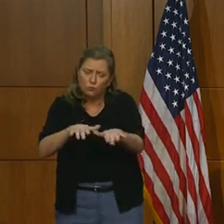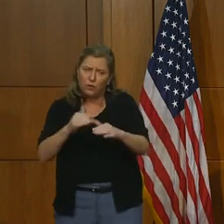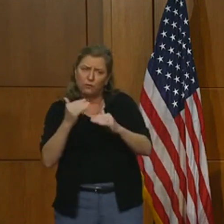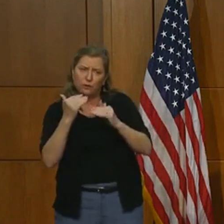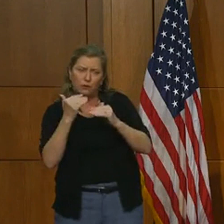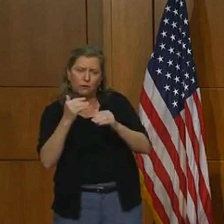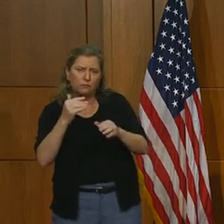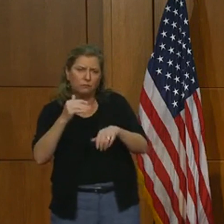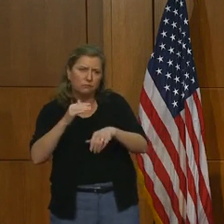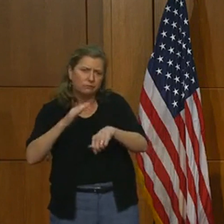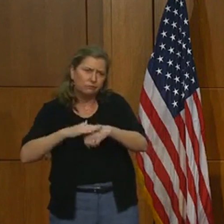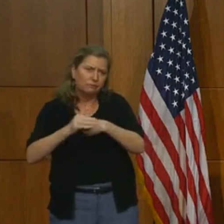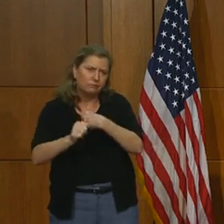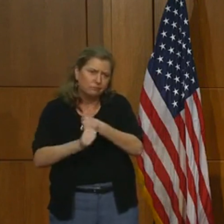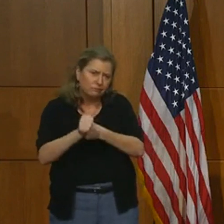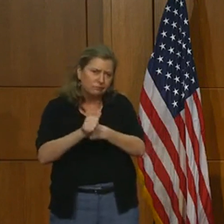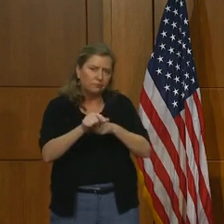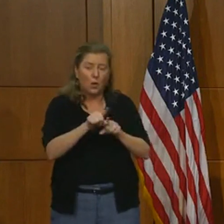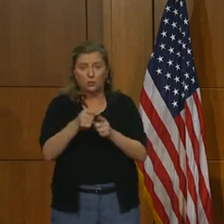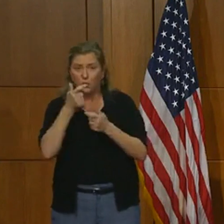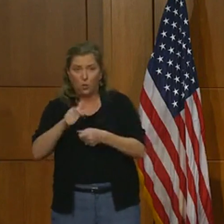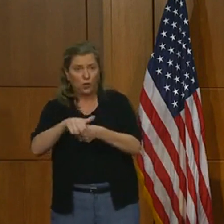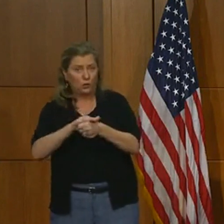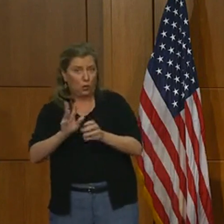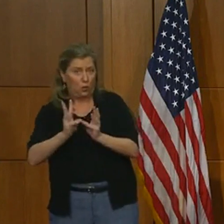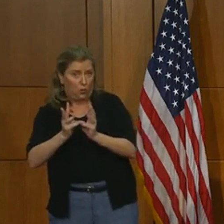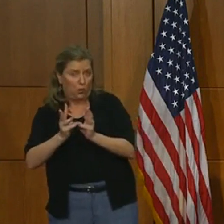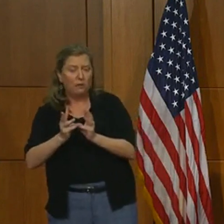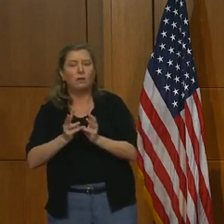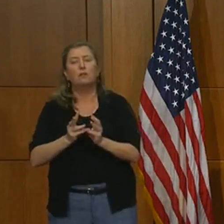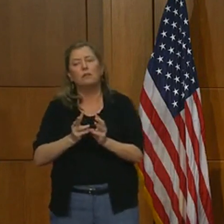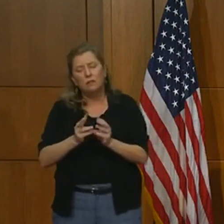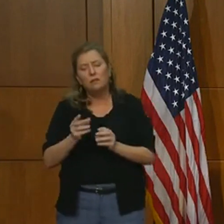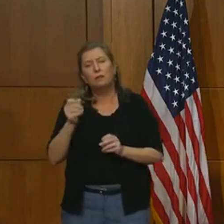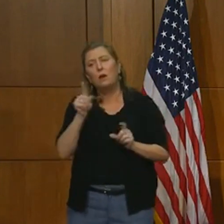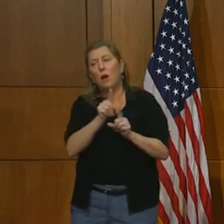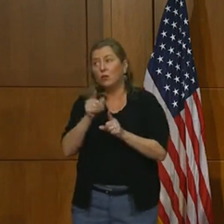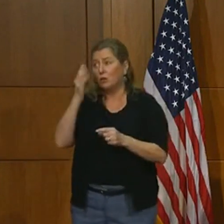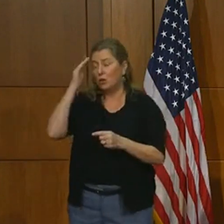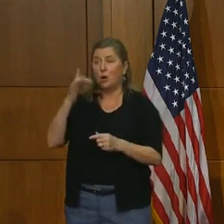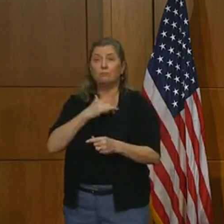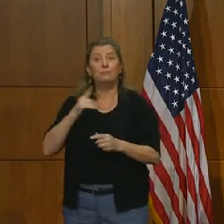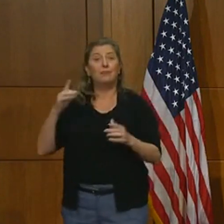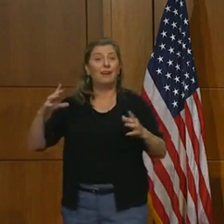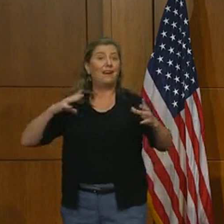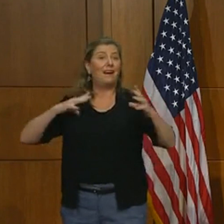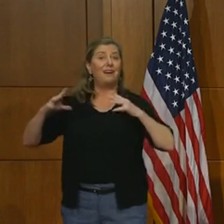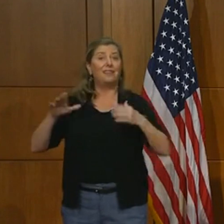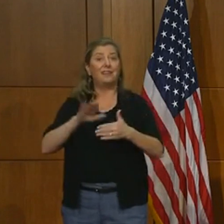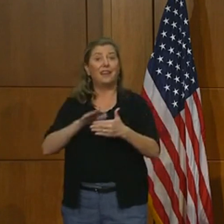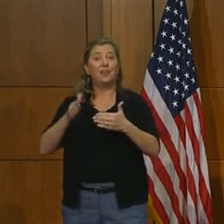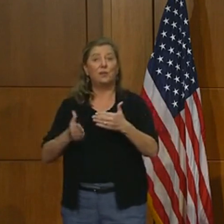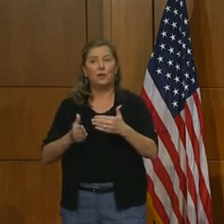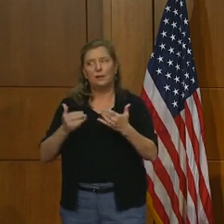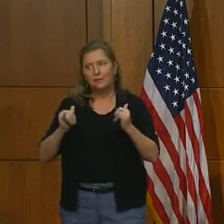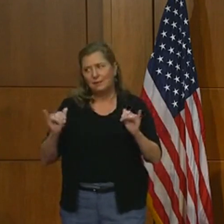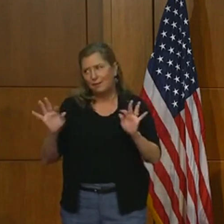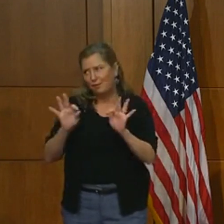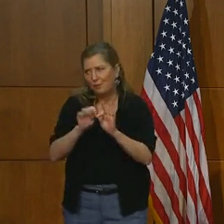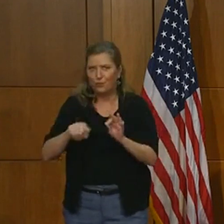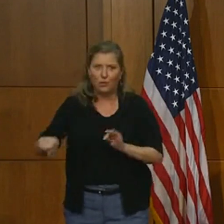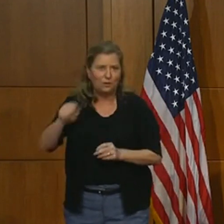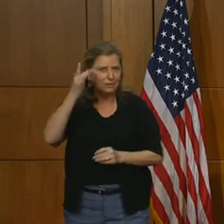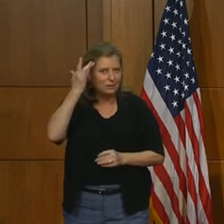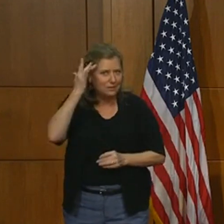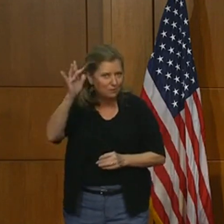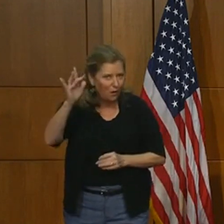weather forecast. And two, even though this is normally a holiday weekend, we still need everyone to be smart